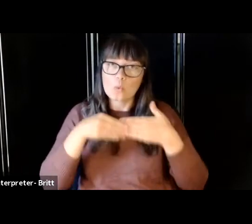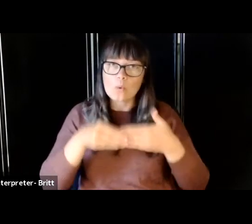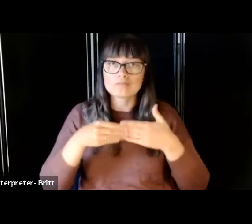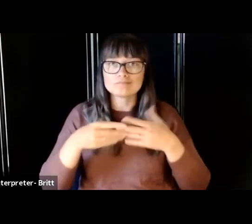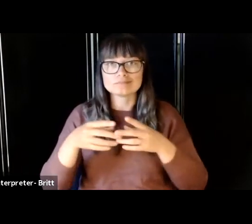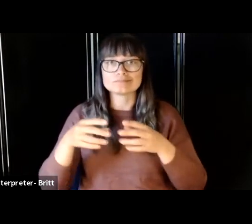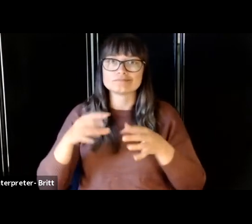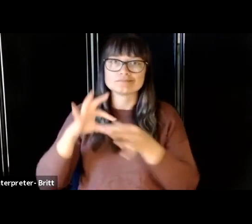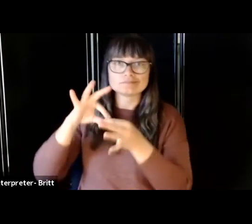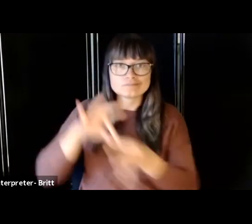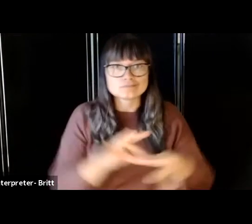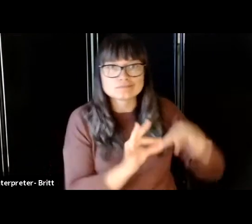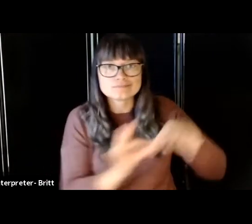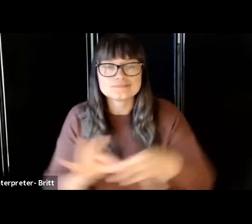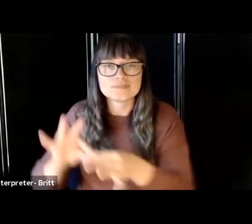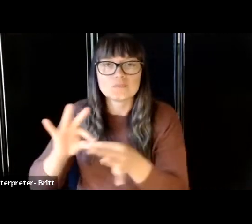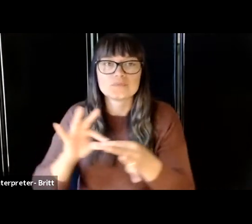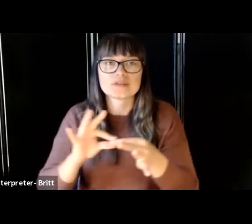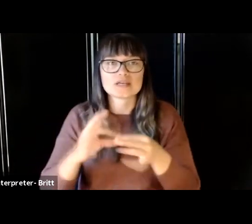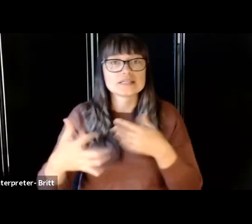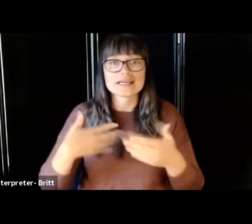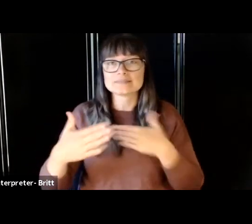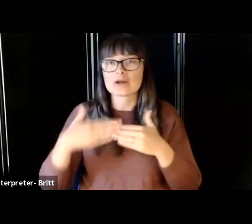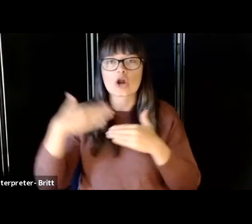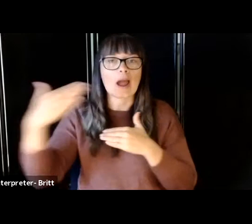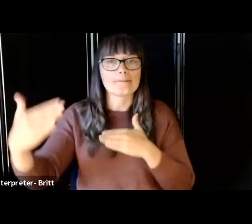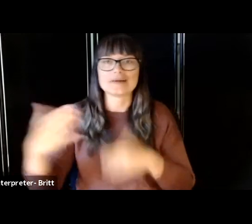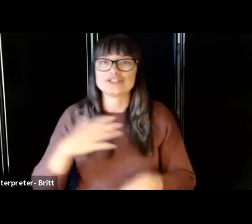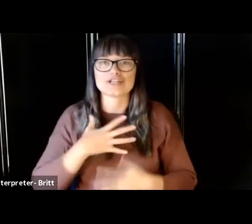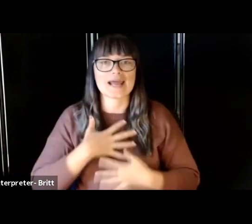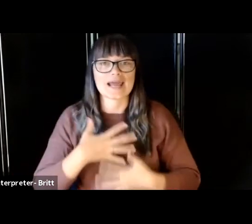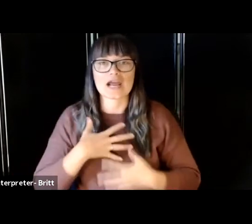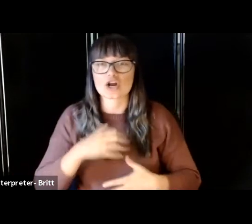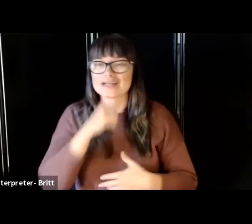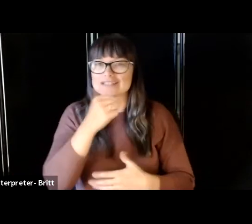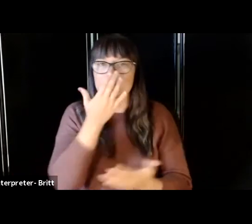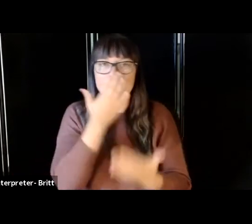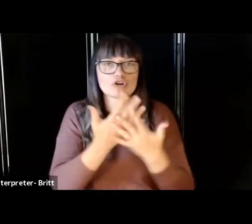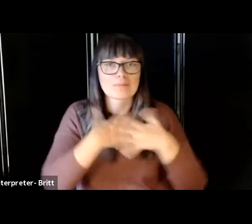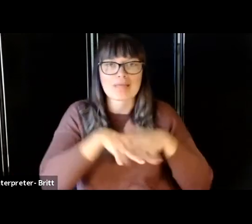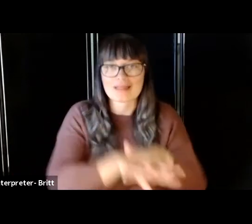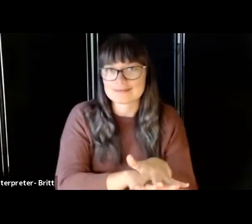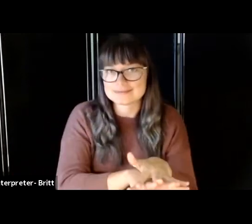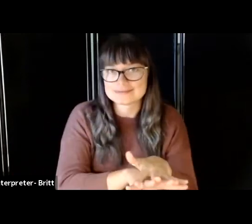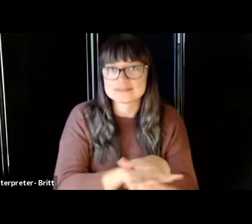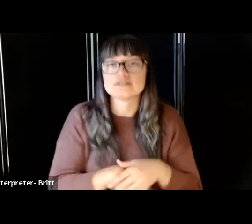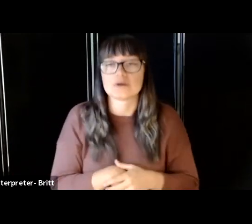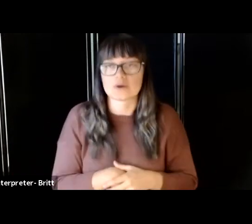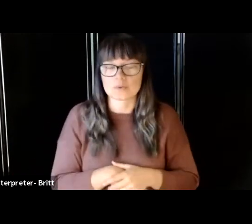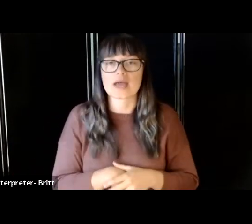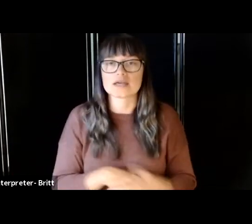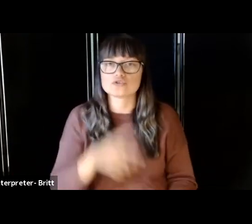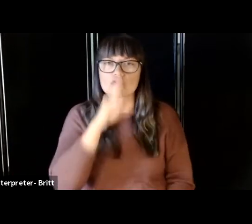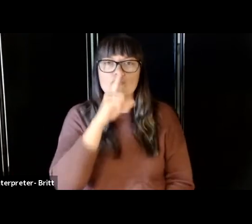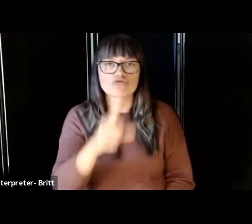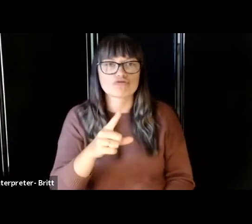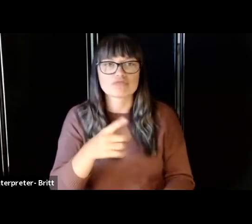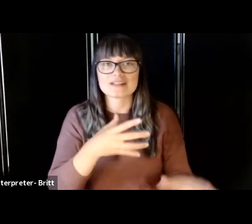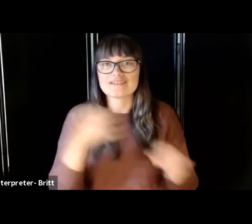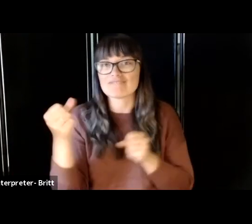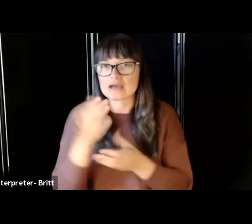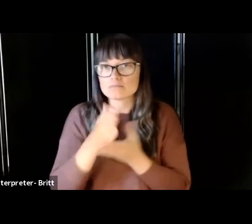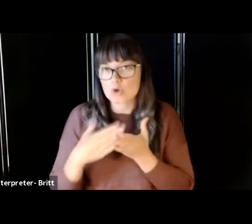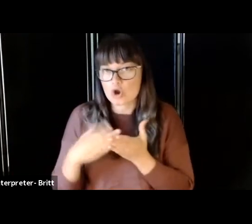doesn't matter how much air you give it, it doesn't make a better blend. Okay? So just a really quick thing on